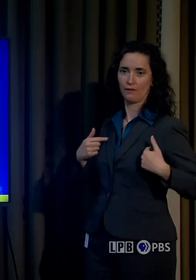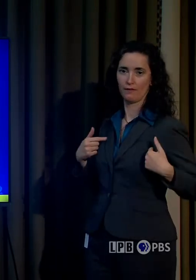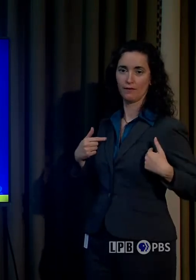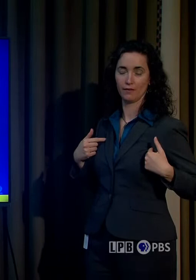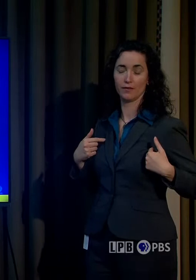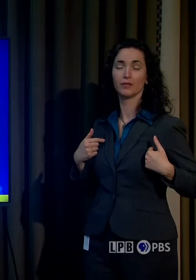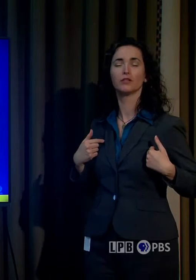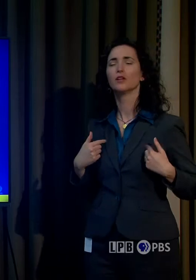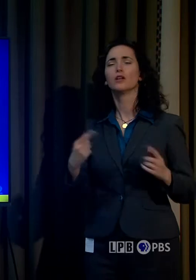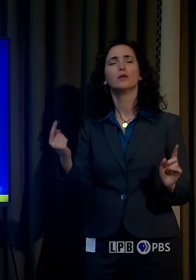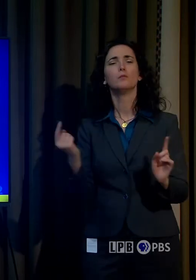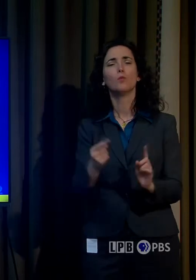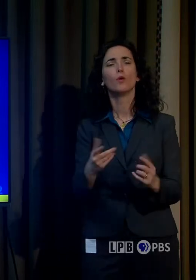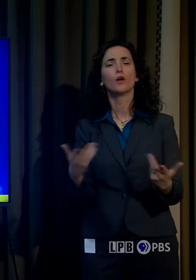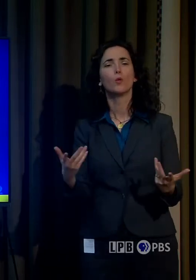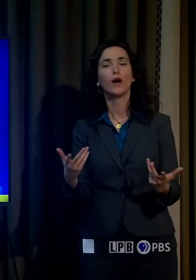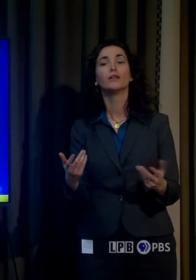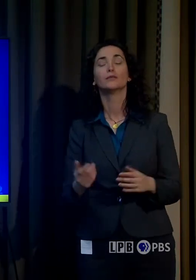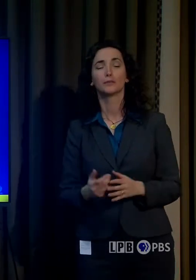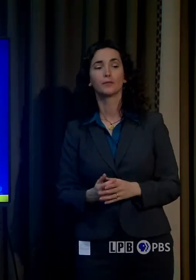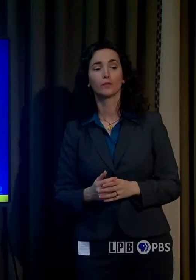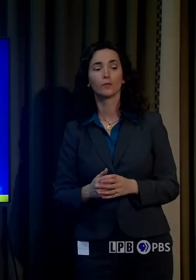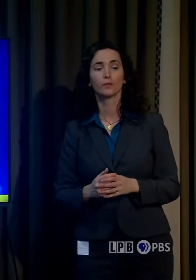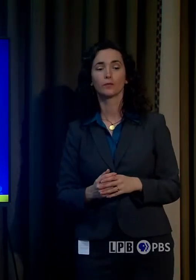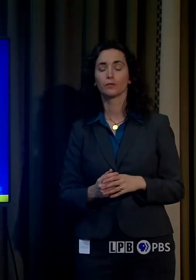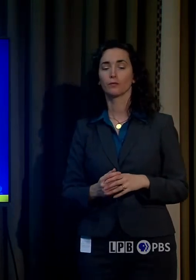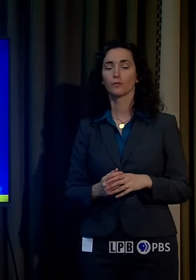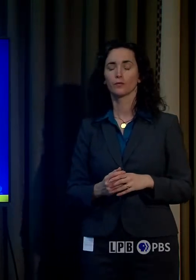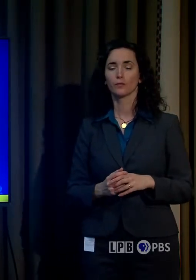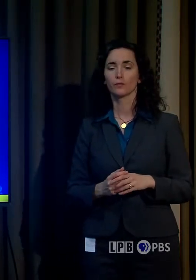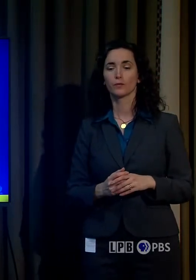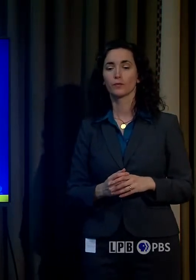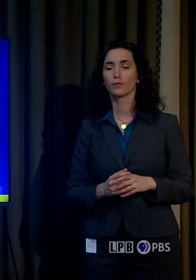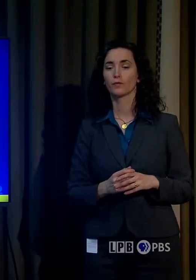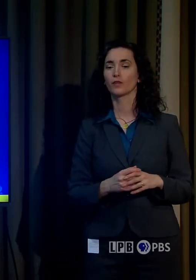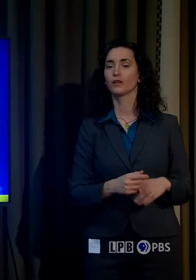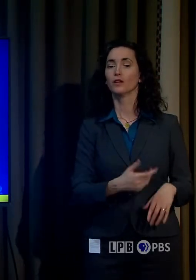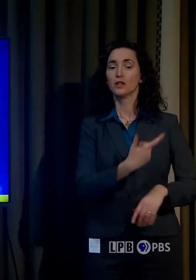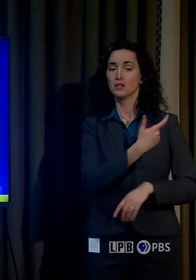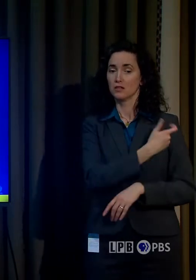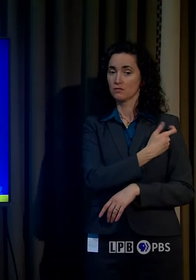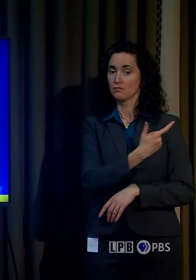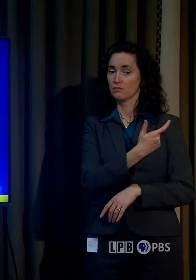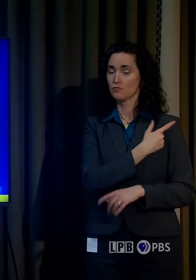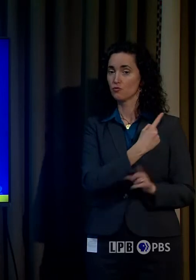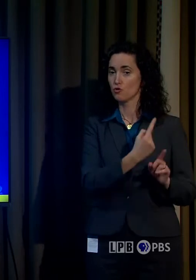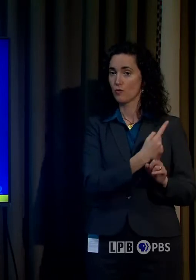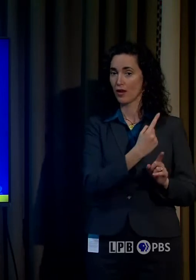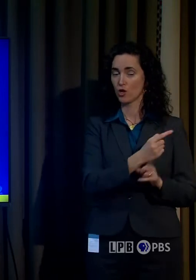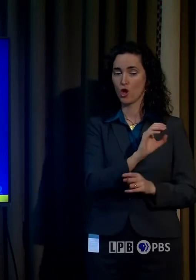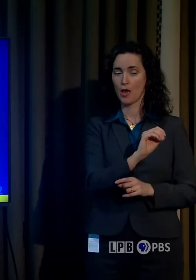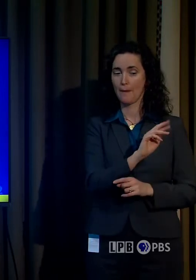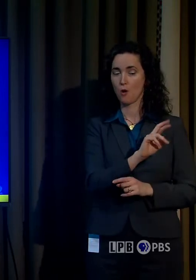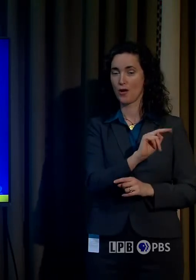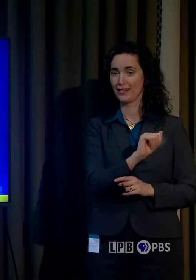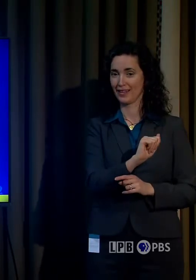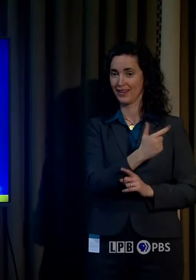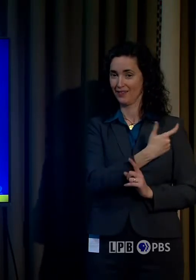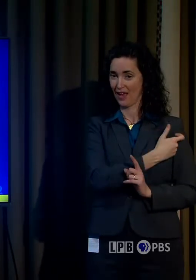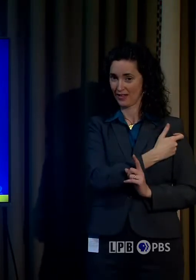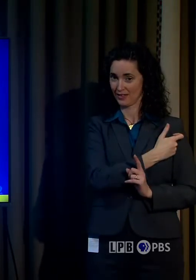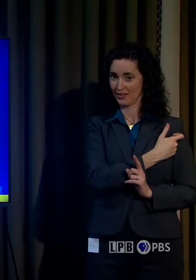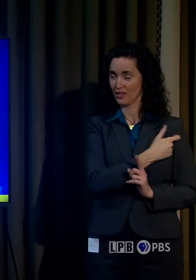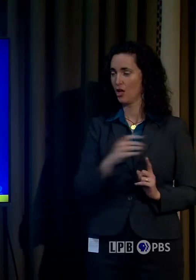is Omicron evades the protections from just 2 doses of the mRNA vaccines, but once you get boosted, it brings